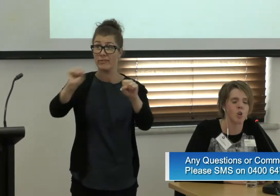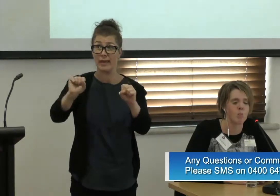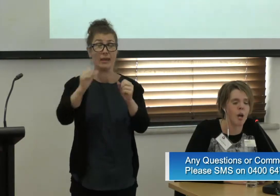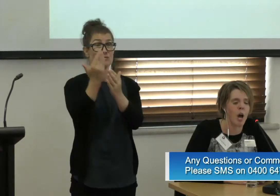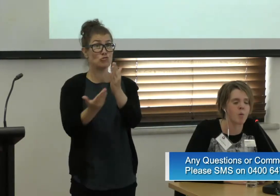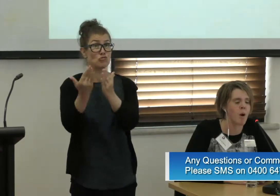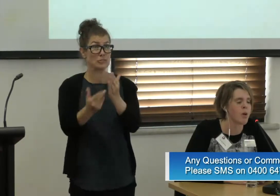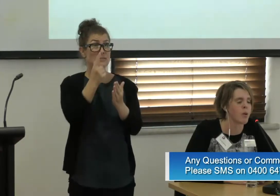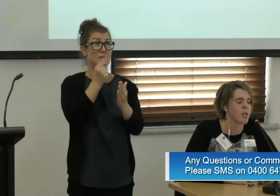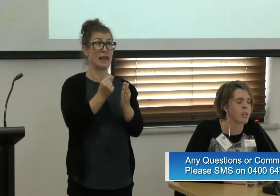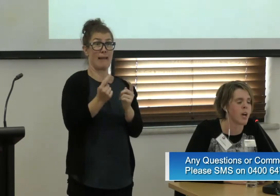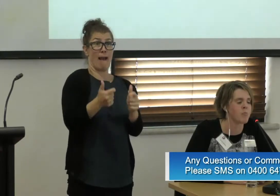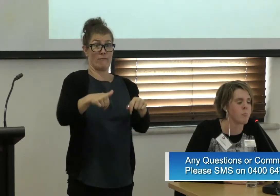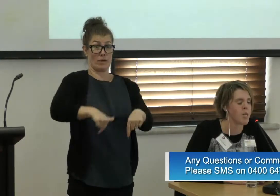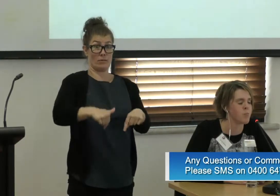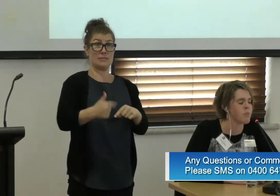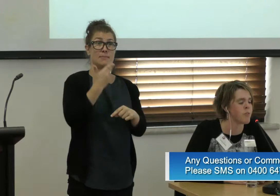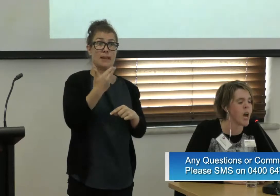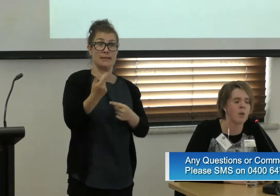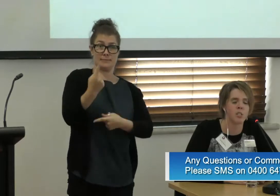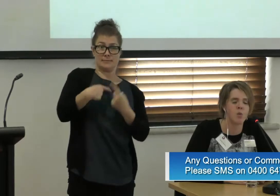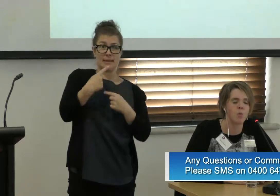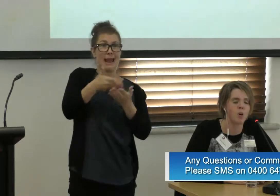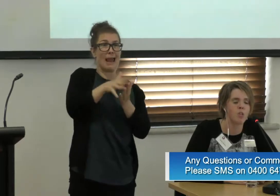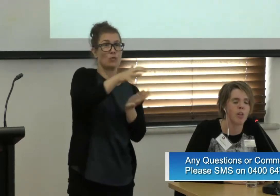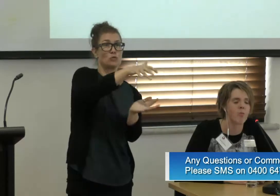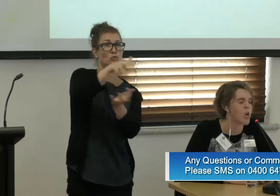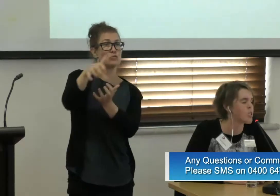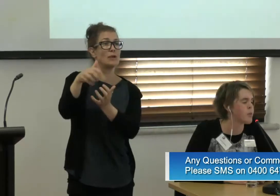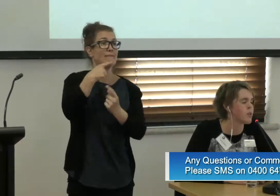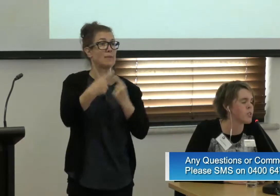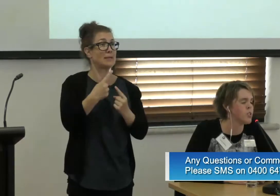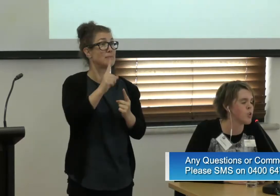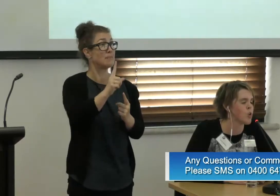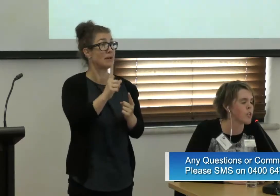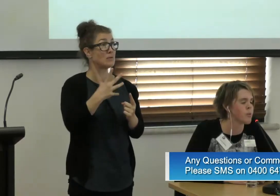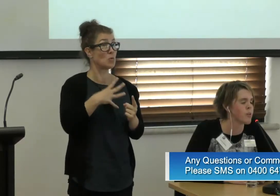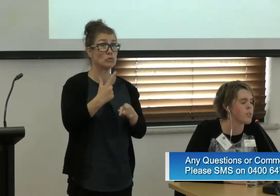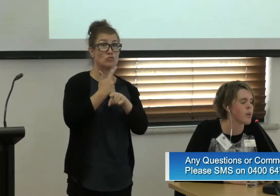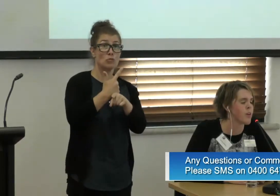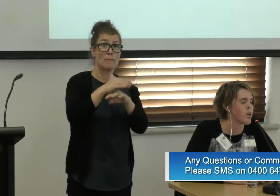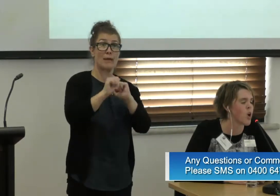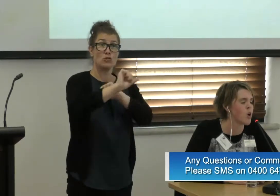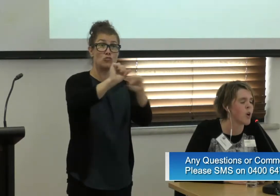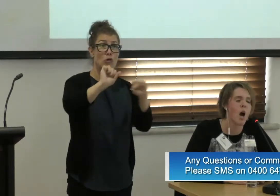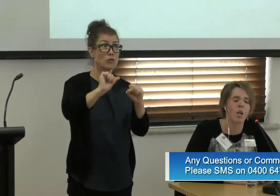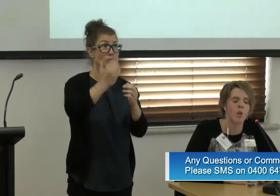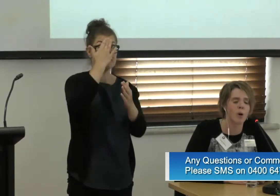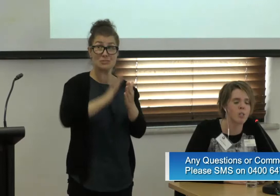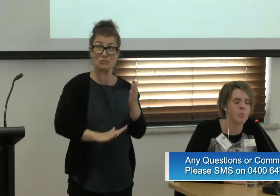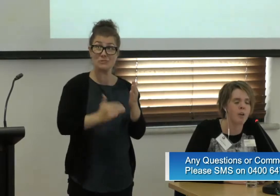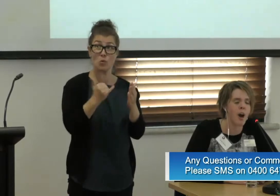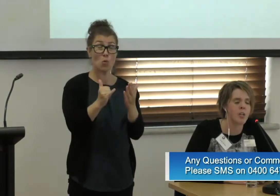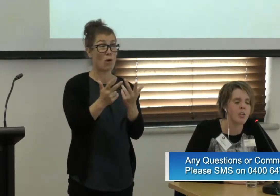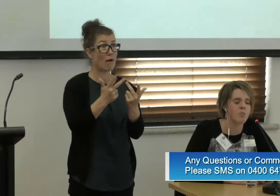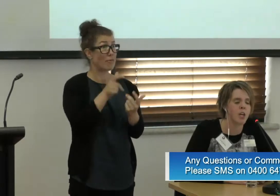just talk about how we might be able to collect that information. But for now, does anyone want to share their own experiences or experience that they know another person